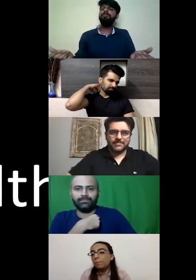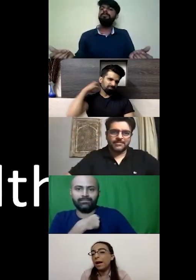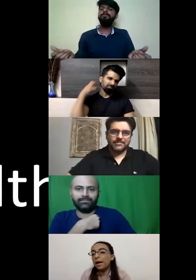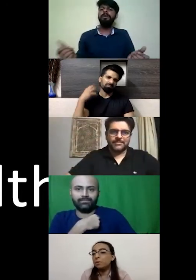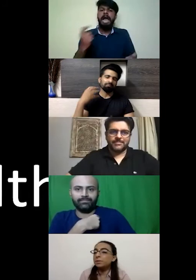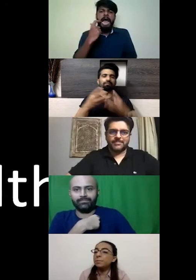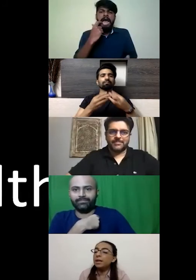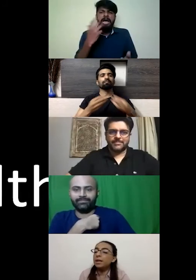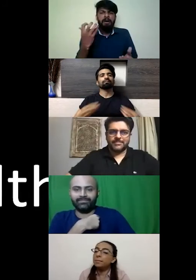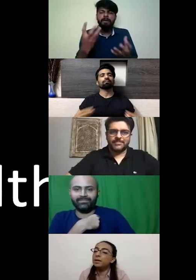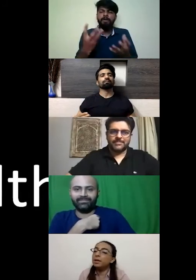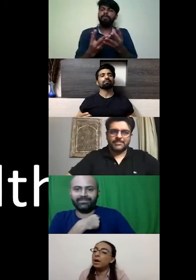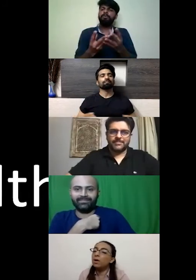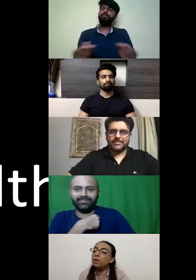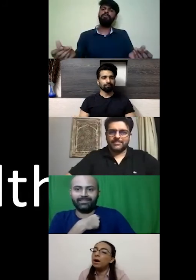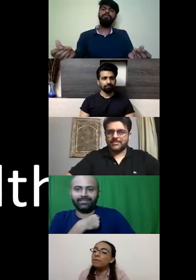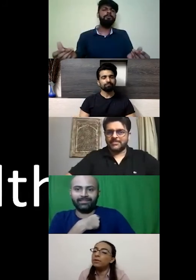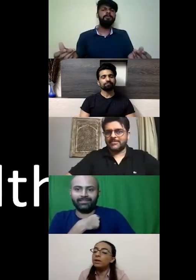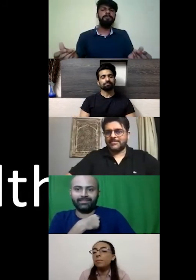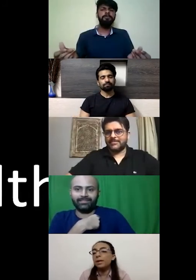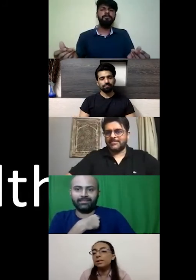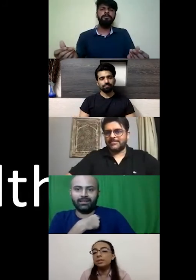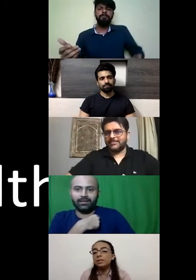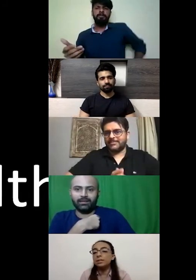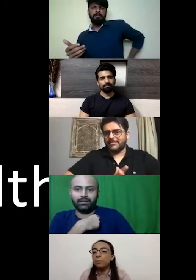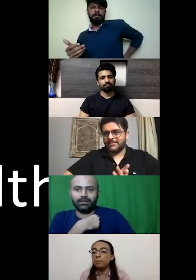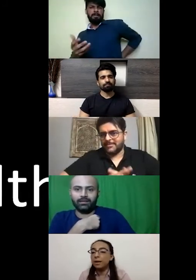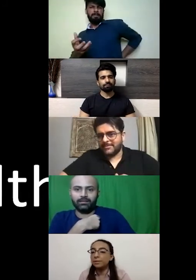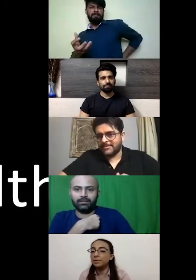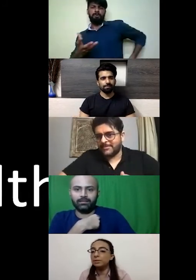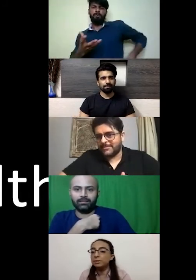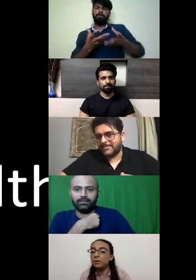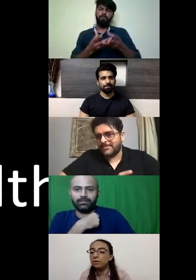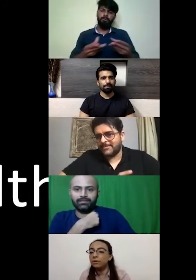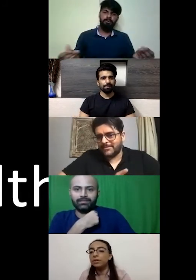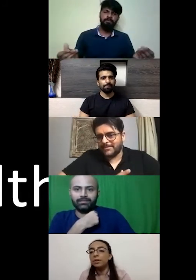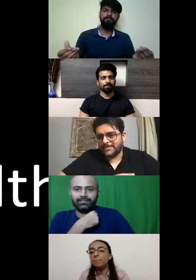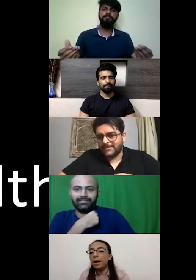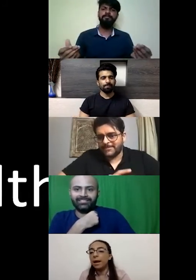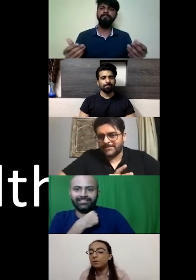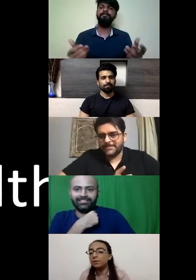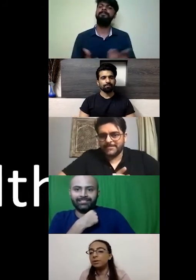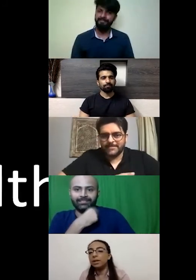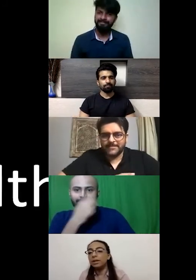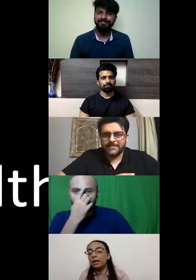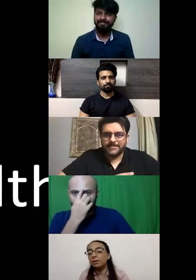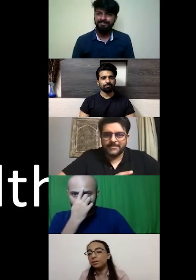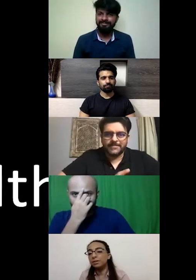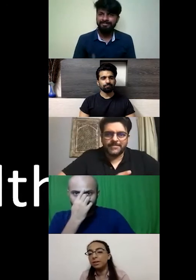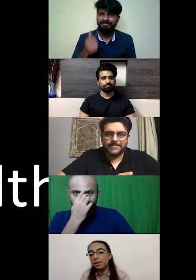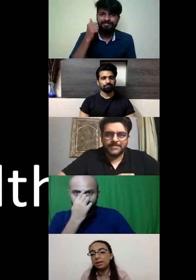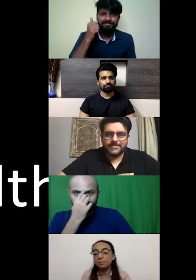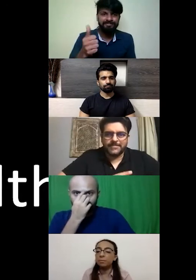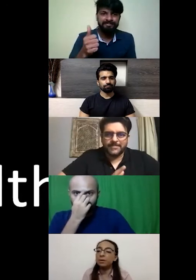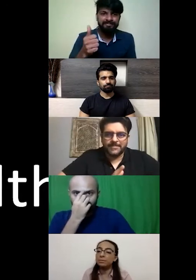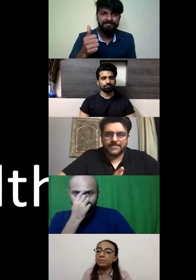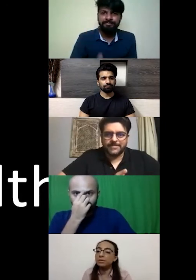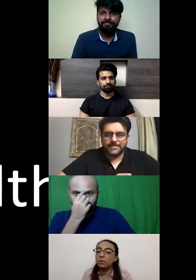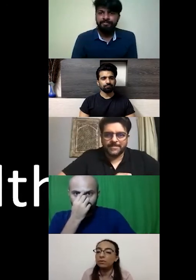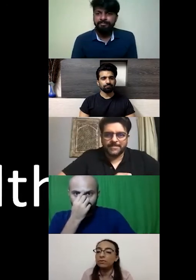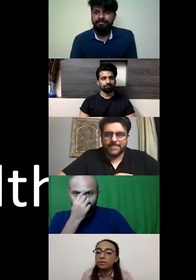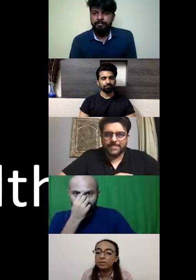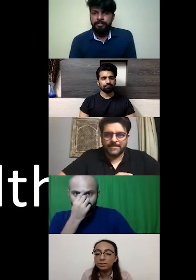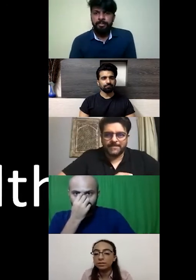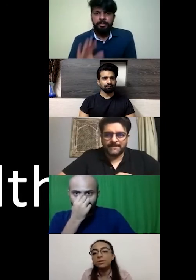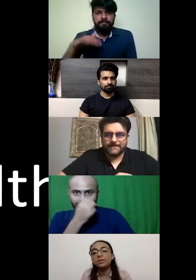Your back was paining, but now after your medicines, the problem has been solved. Back was hurting, neck was hurting, the problem has been